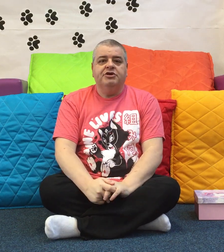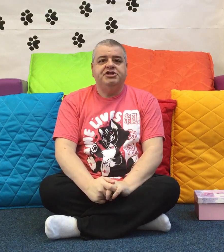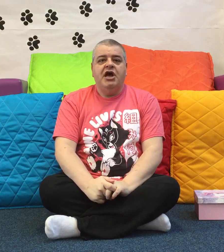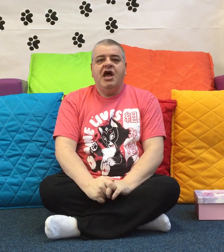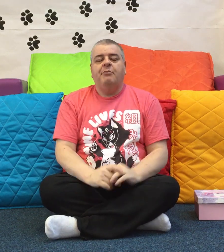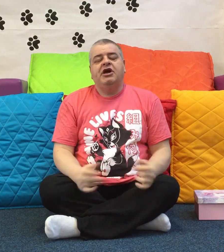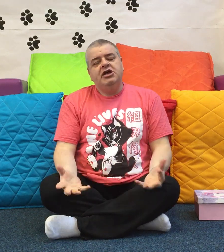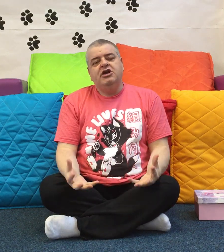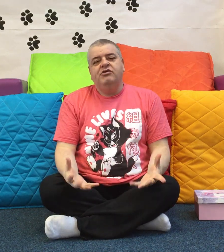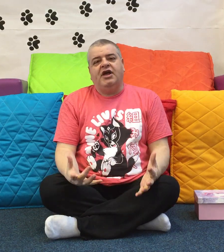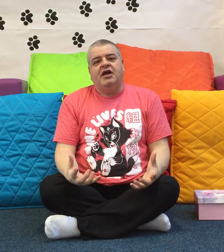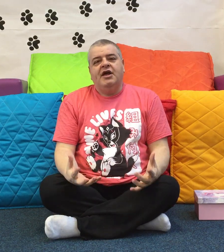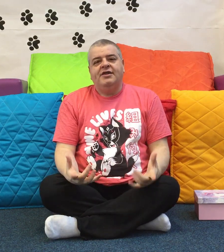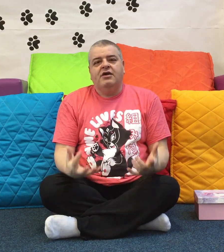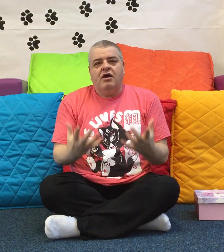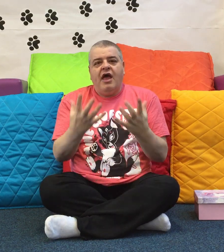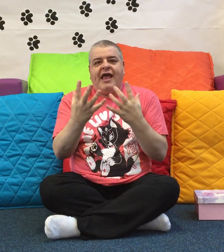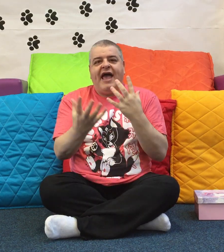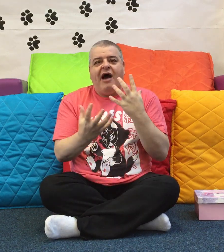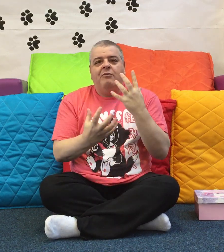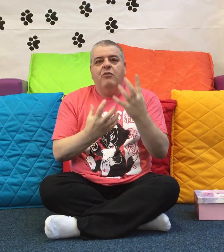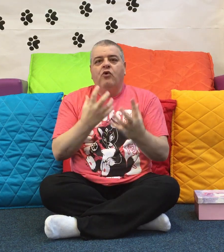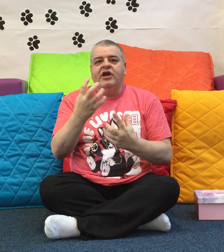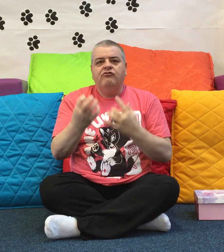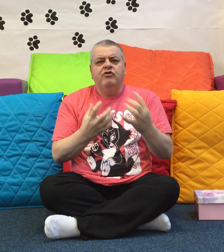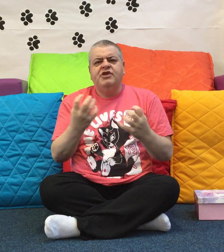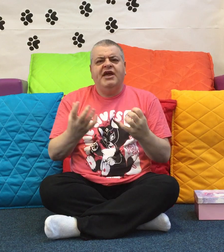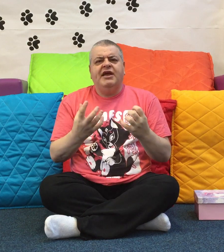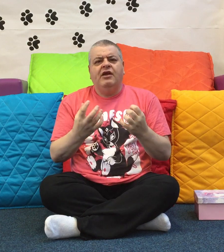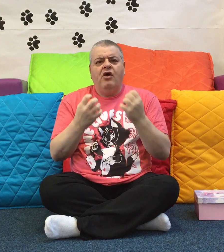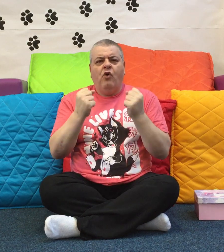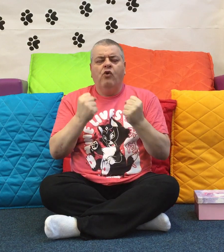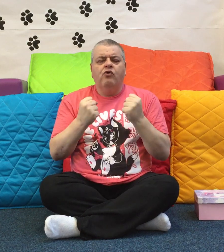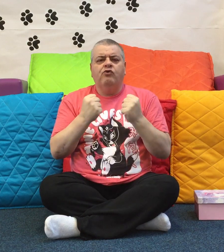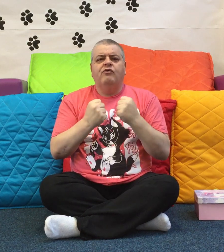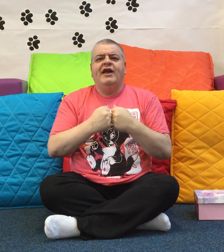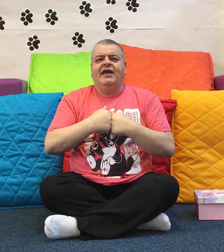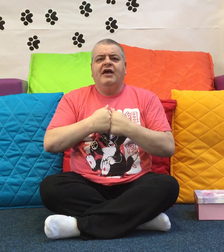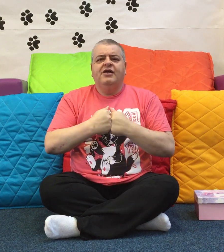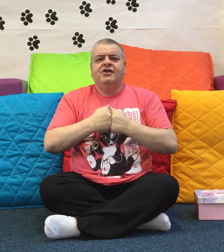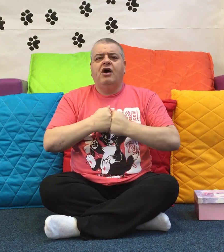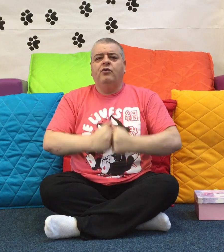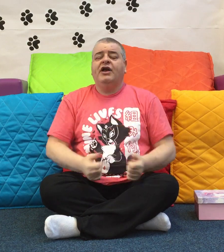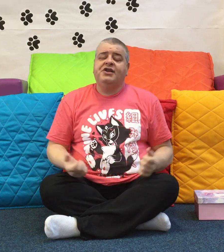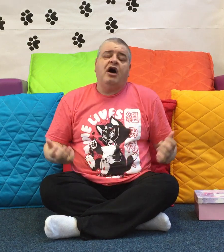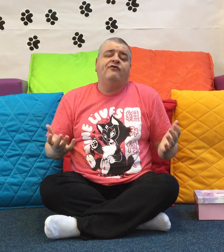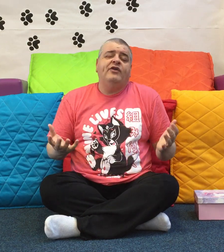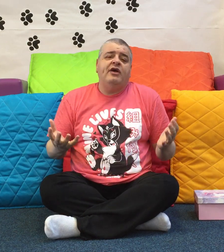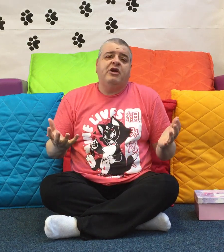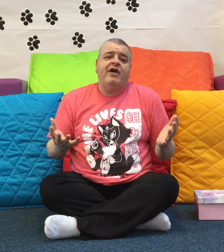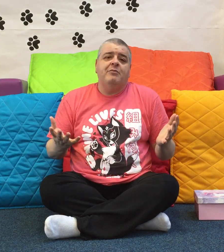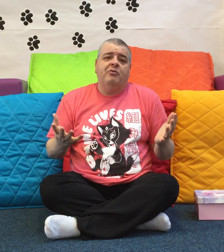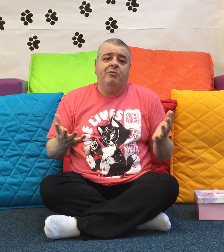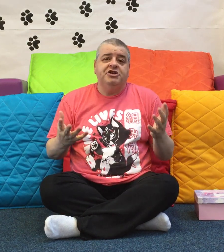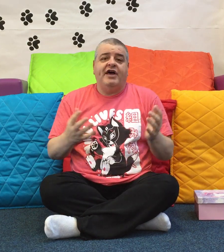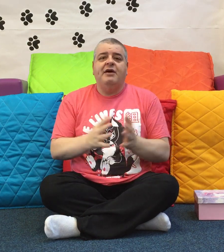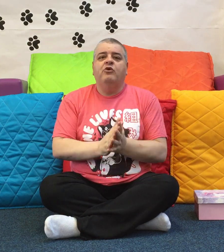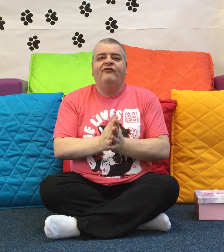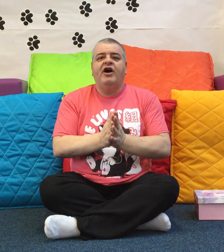Bush, and we're going to use it to get our morning routine all ready. So we're going to start off with Here We Go Round the Mulberry Bush, and then we'll find